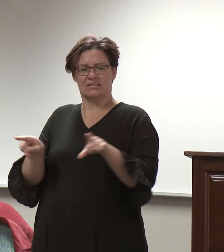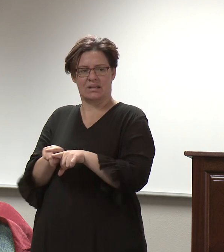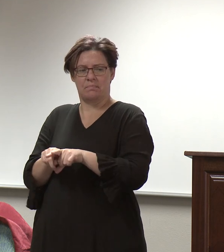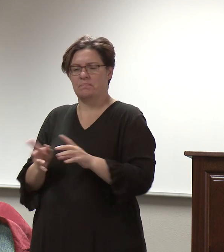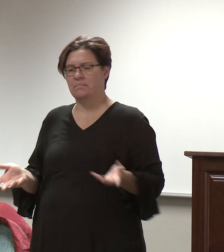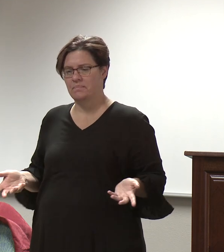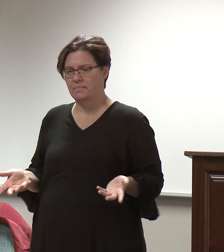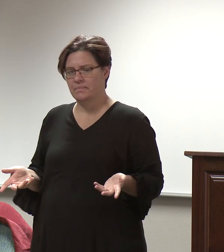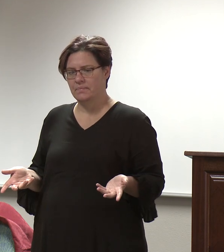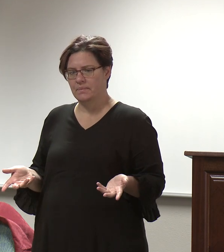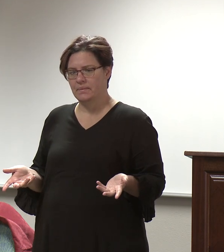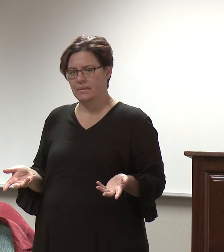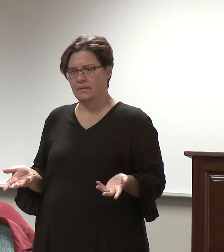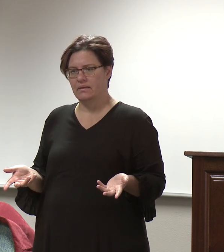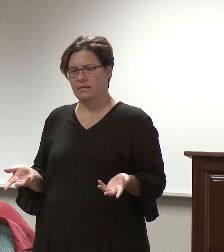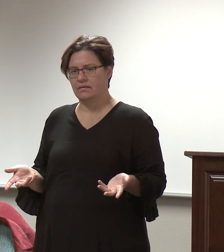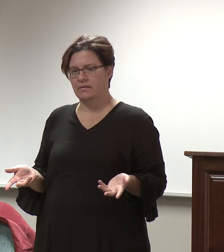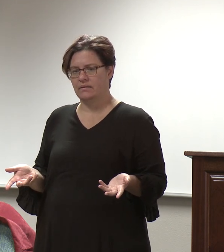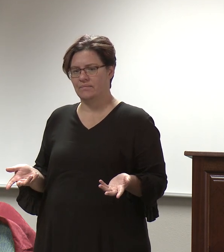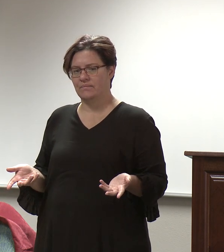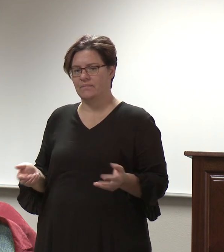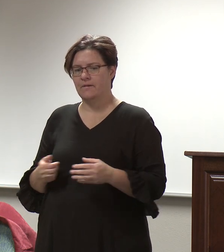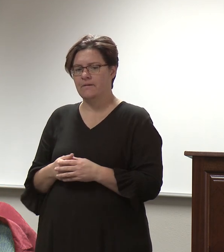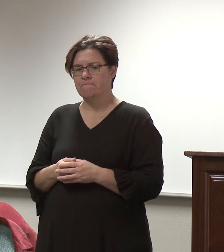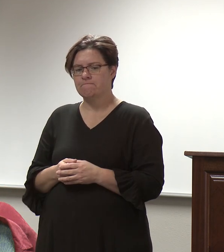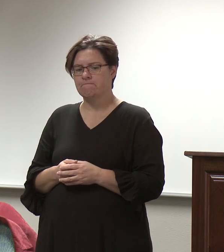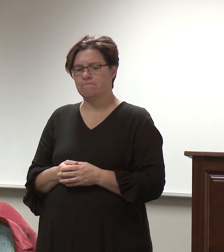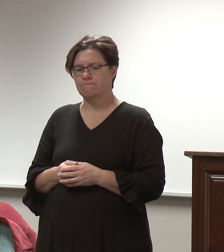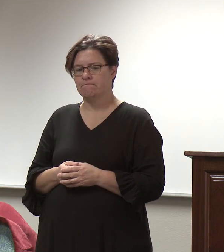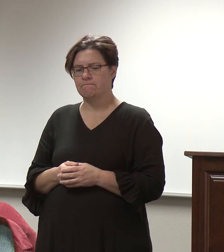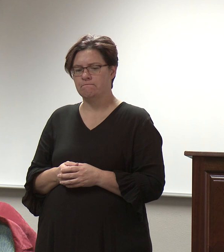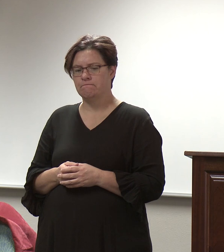So I think that I have to